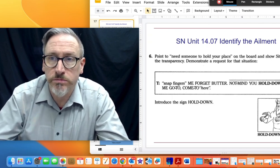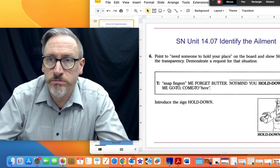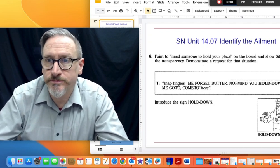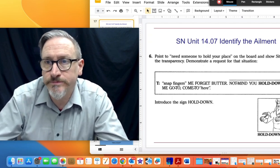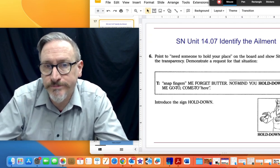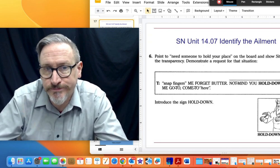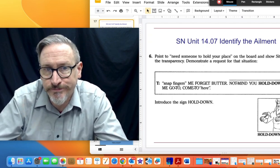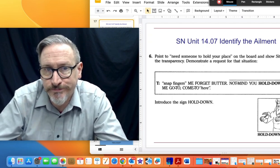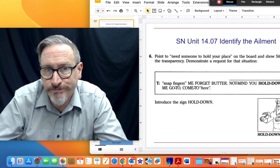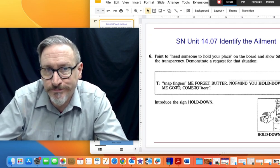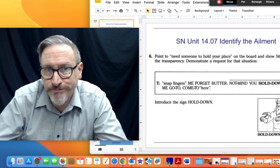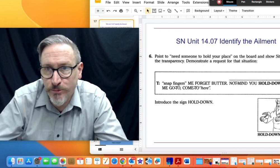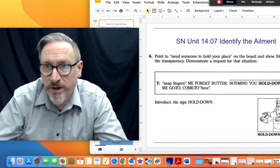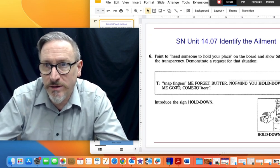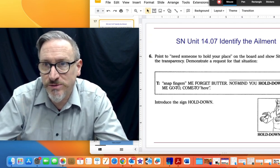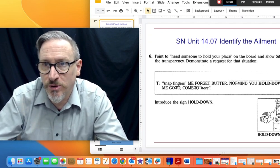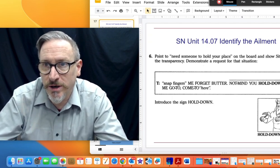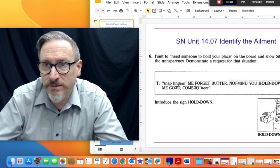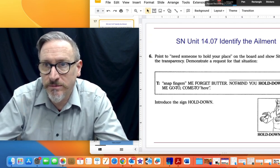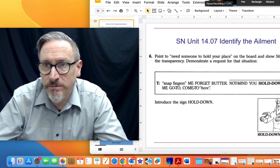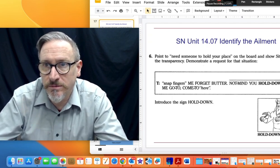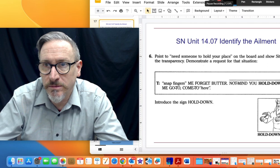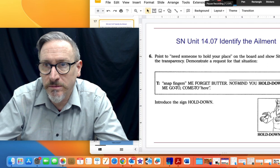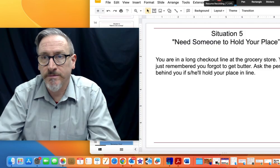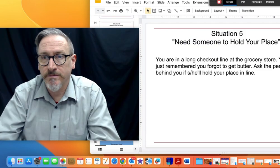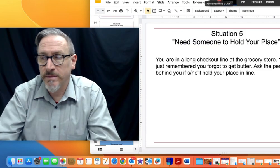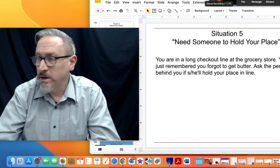Oh. Well, that was recording.